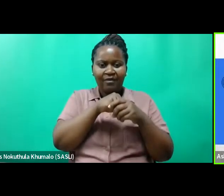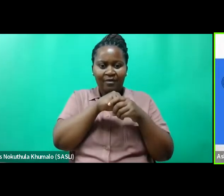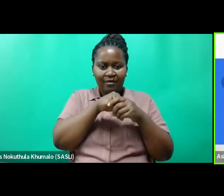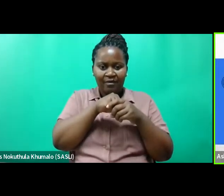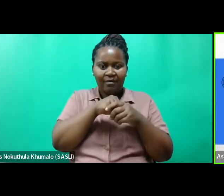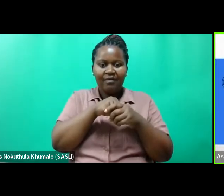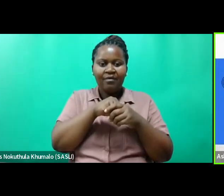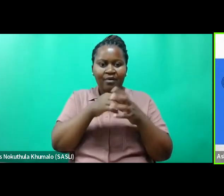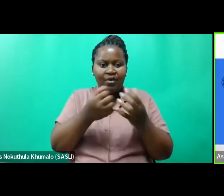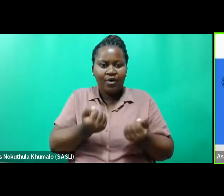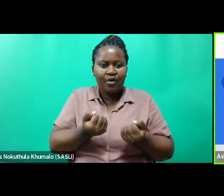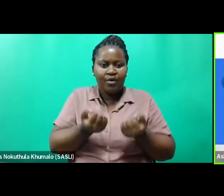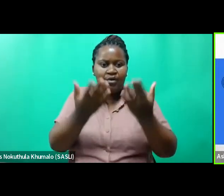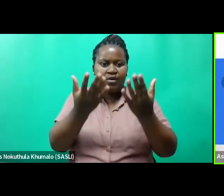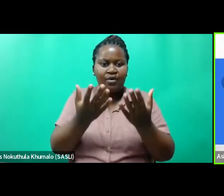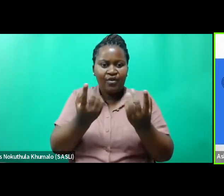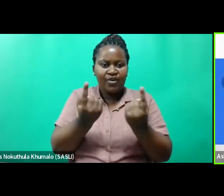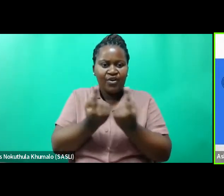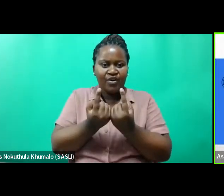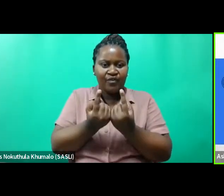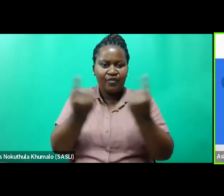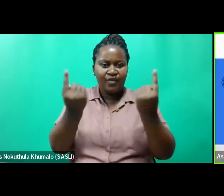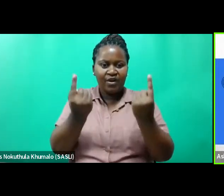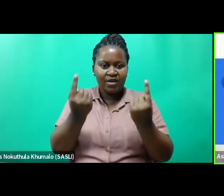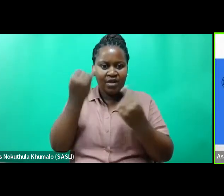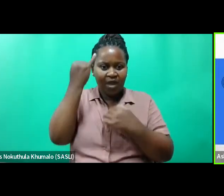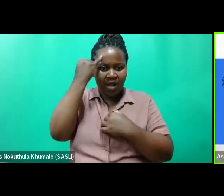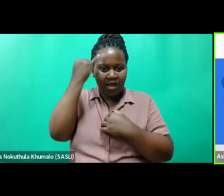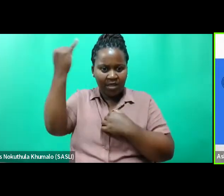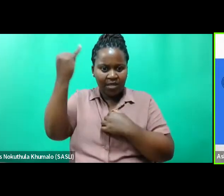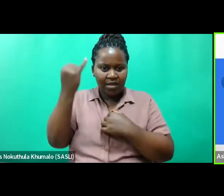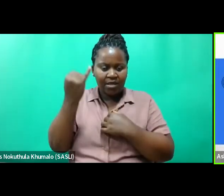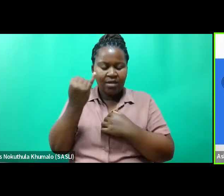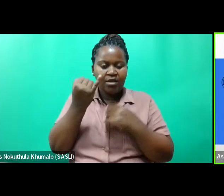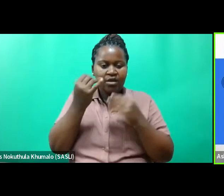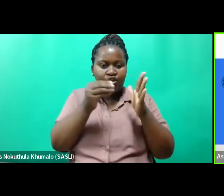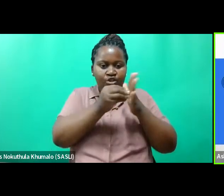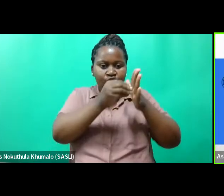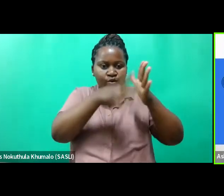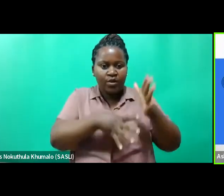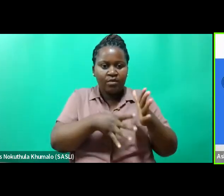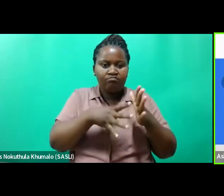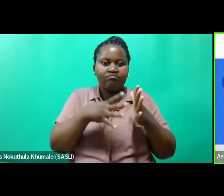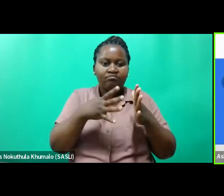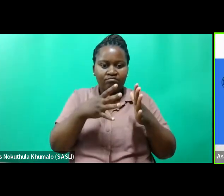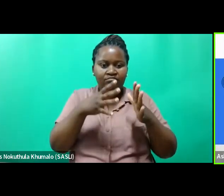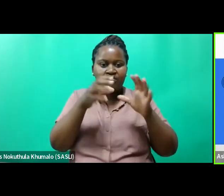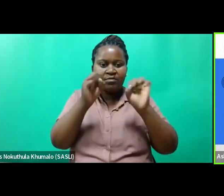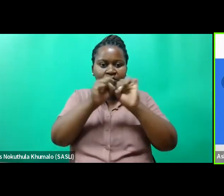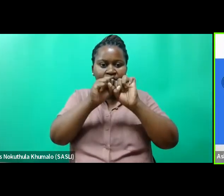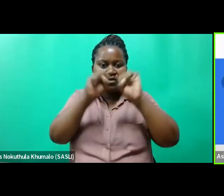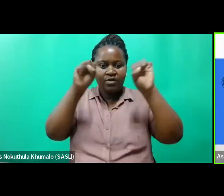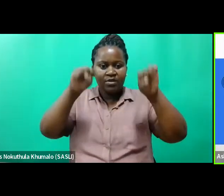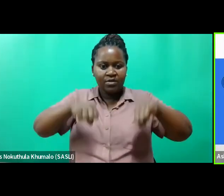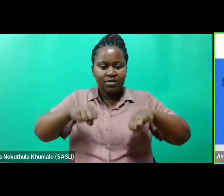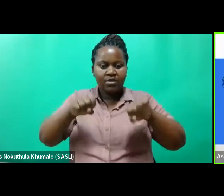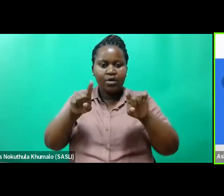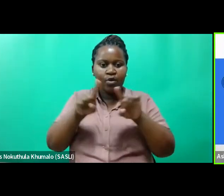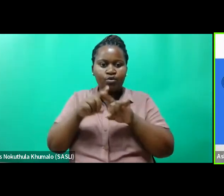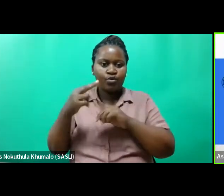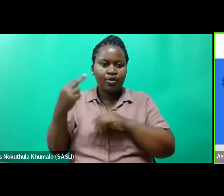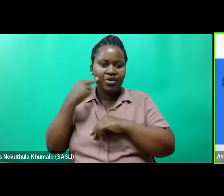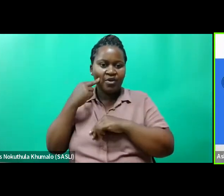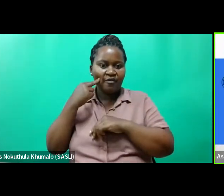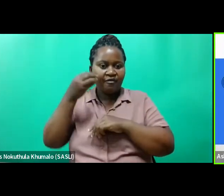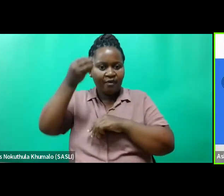provided a unique perspective, having been a student in the system and a deaf academic.